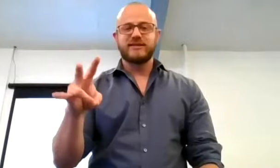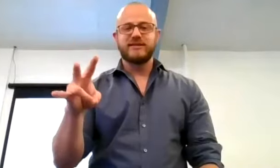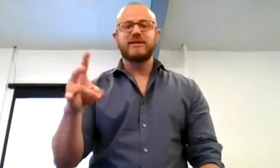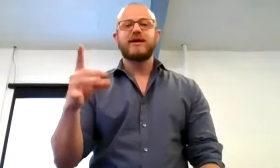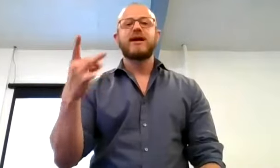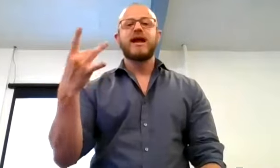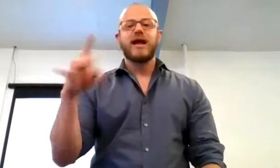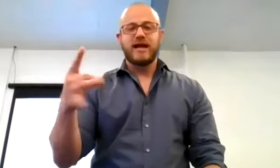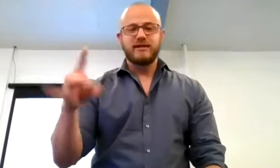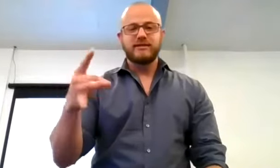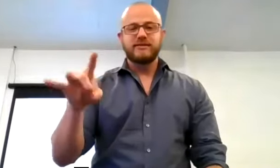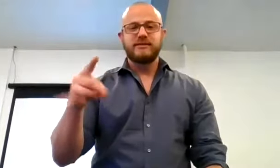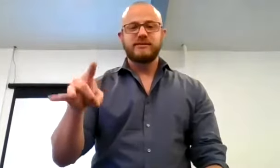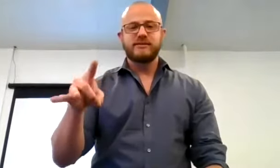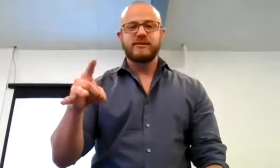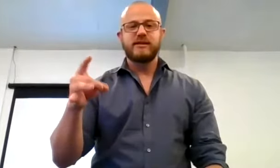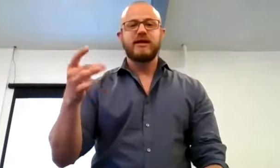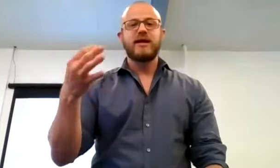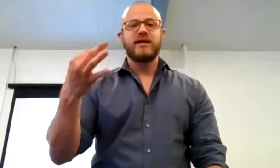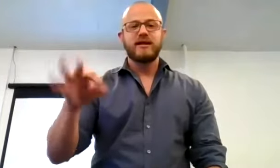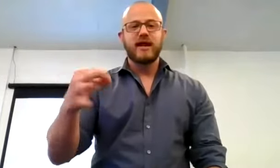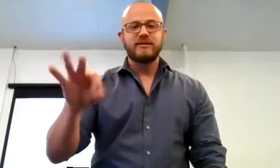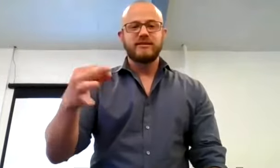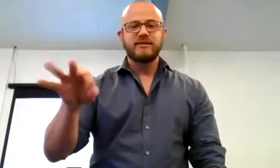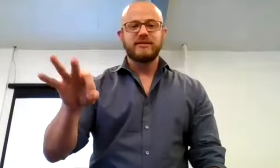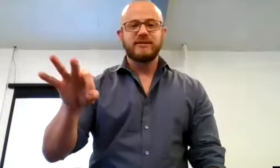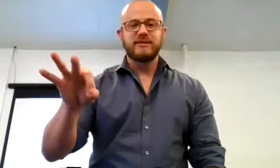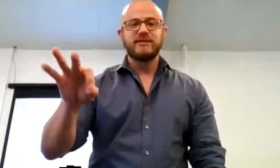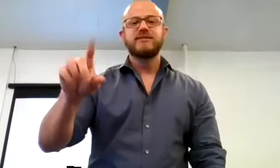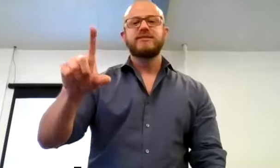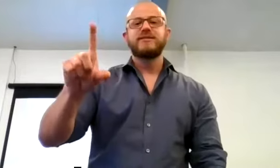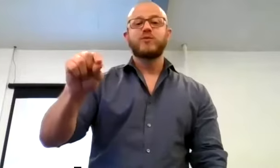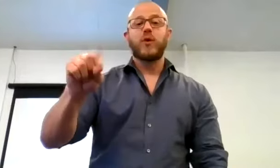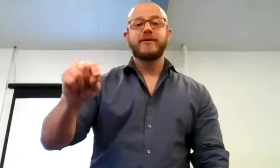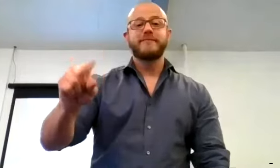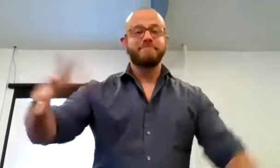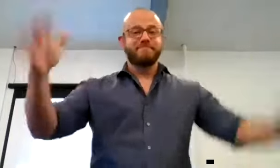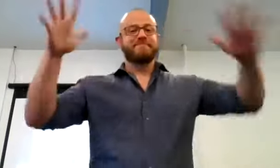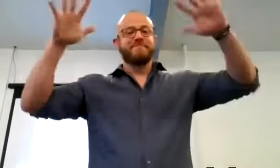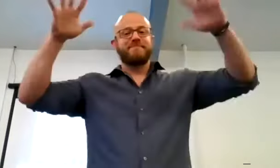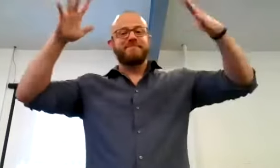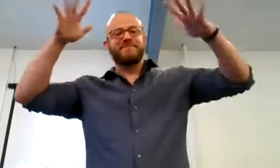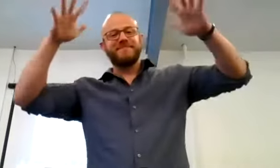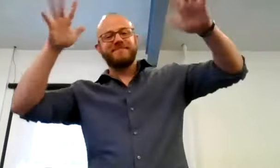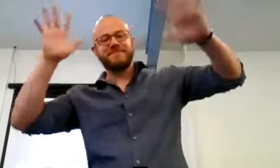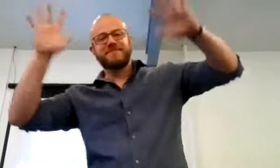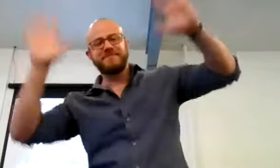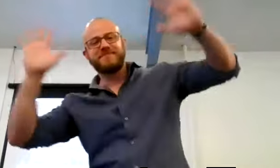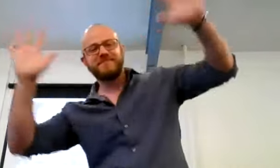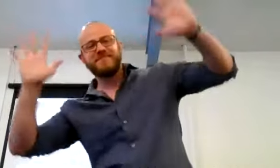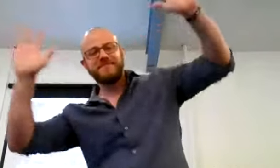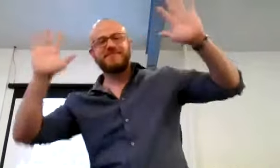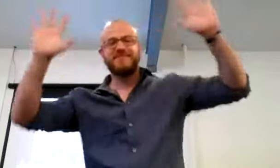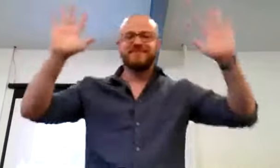17, yep, you're doing it right, 18, 19, and 20. Yeah, round of applause, everybody,